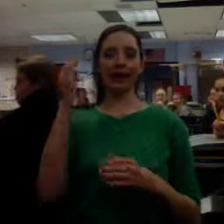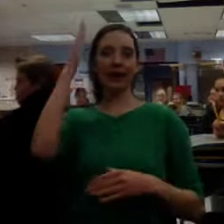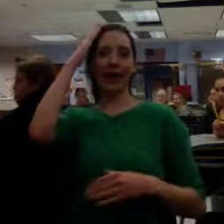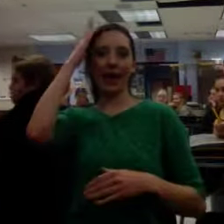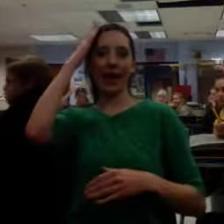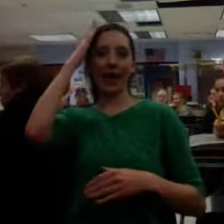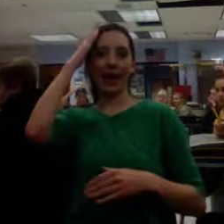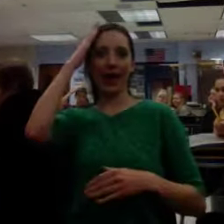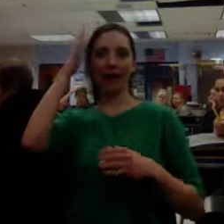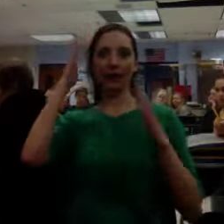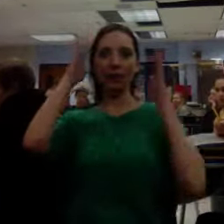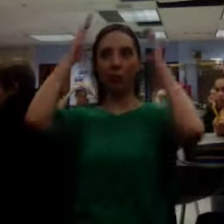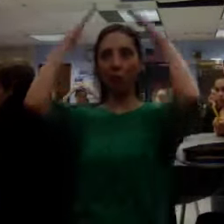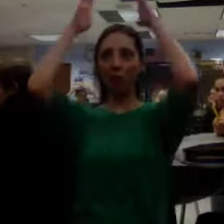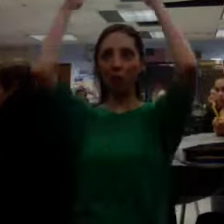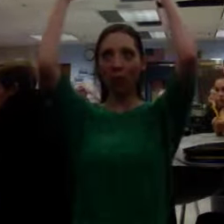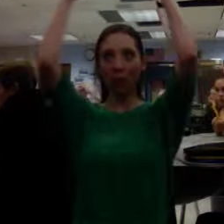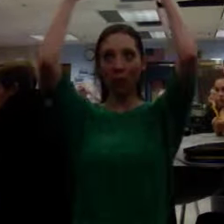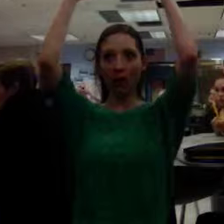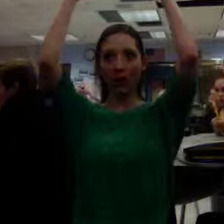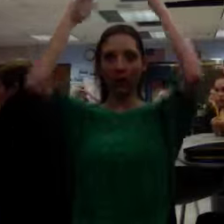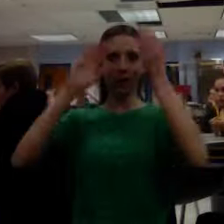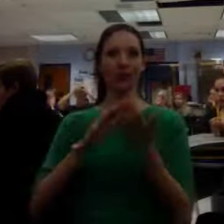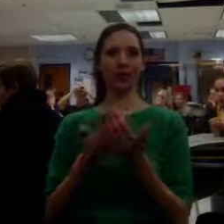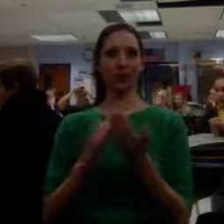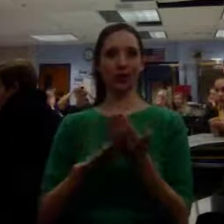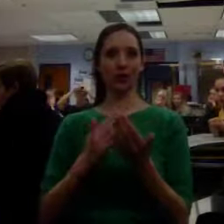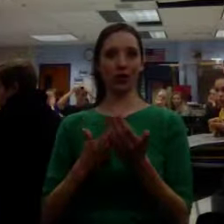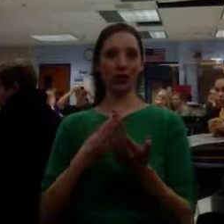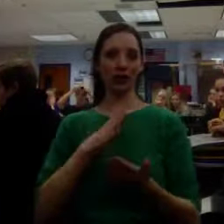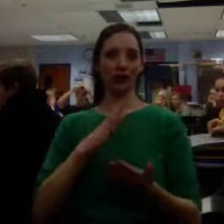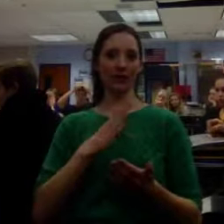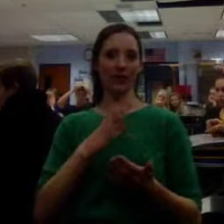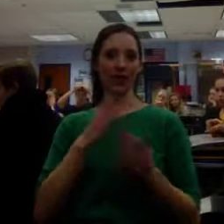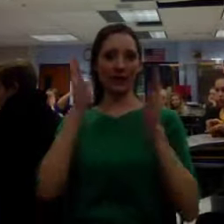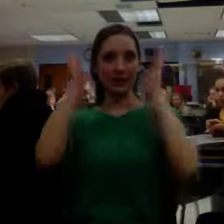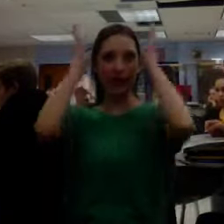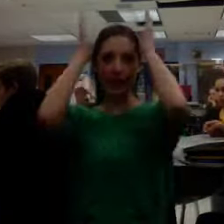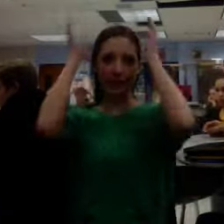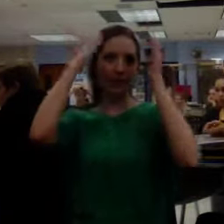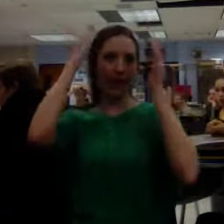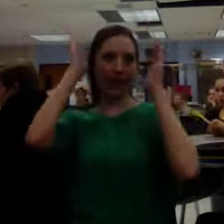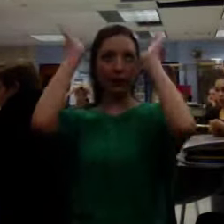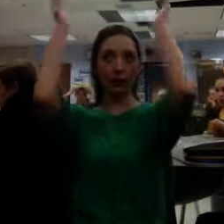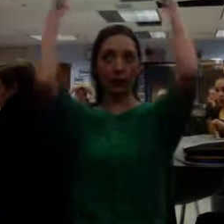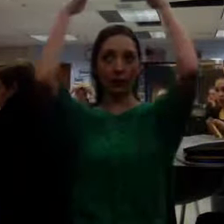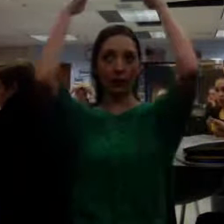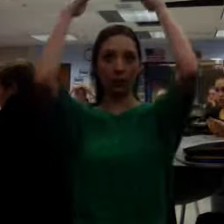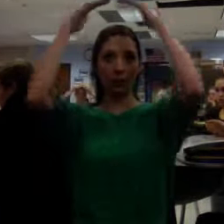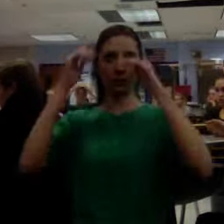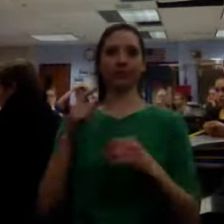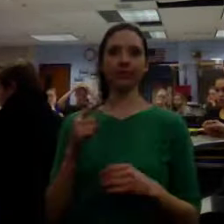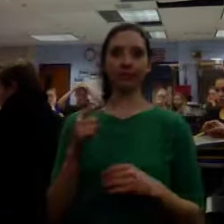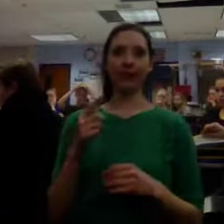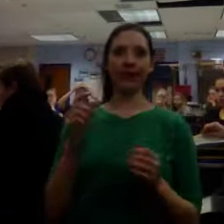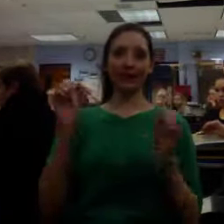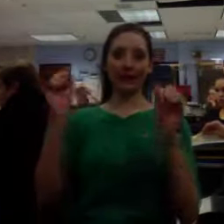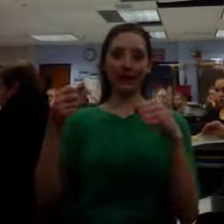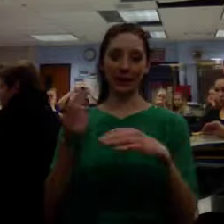ones that we did when you guys were in 7th grade, I don't know if you remember, but they'll be out in the entryway. Anything they use, we're